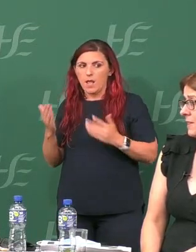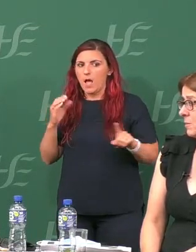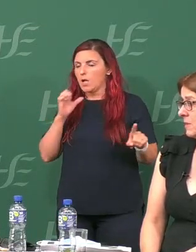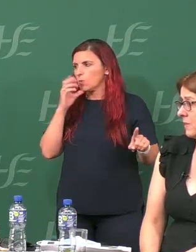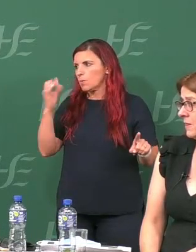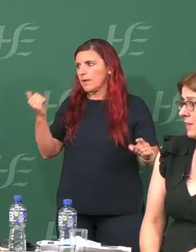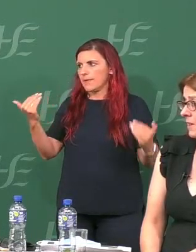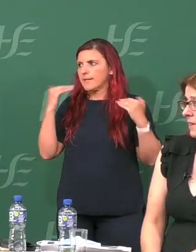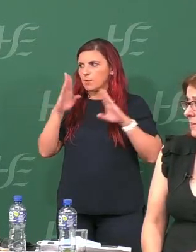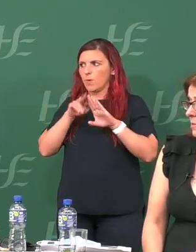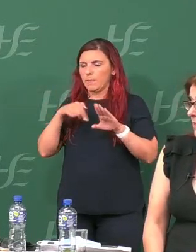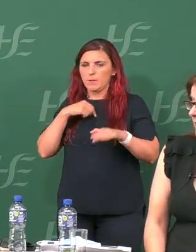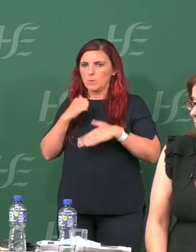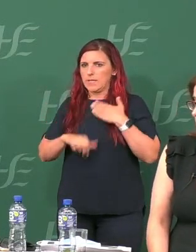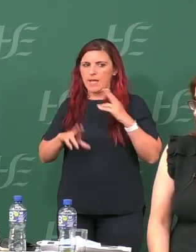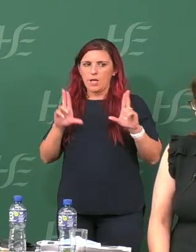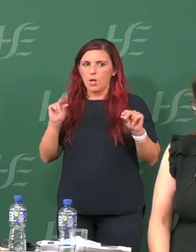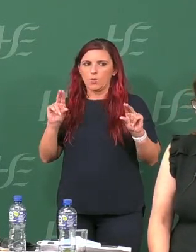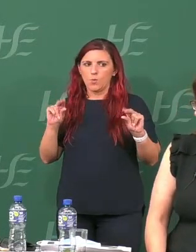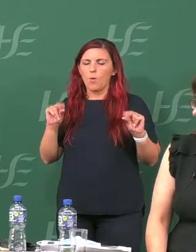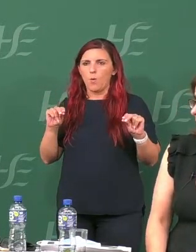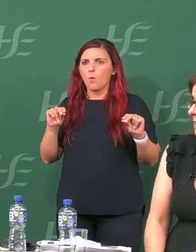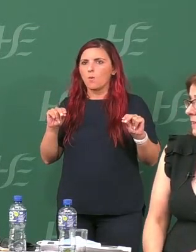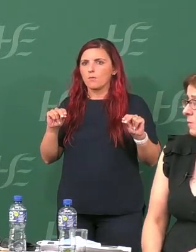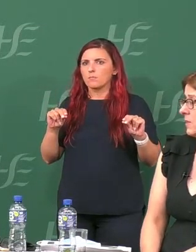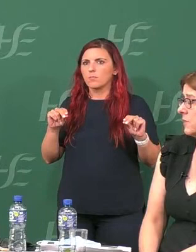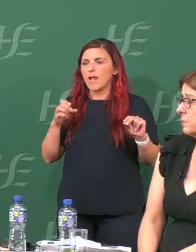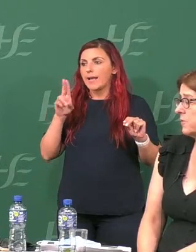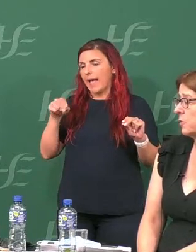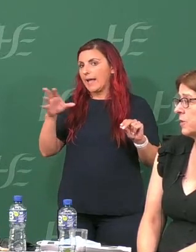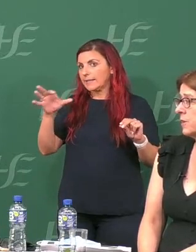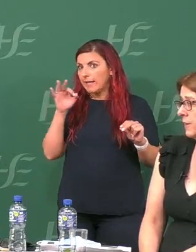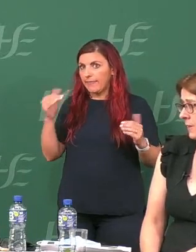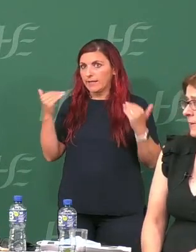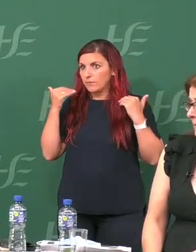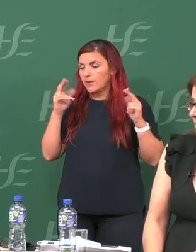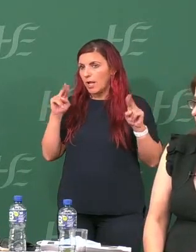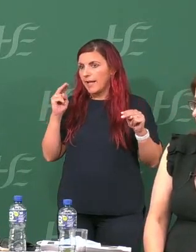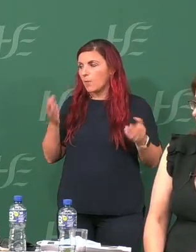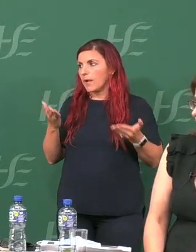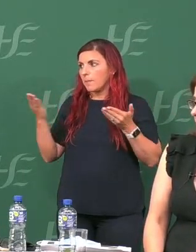have that data on me, sorry. In terms of eating disorders specifically, we can get it. I think we've given it before.